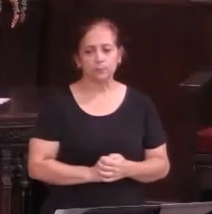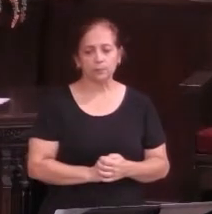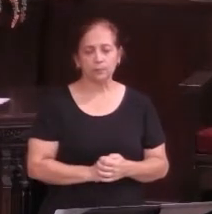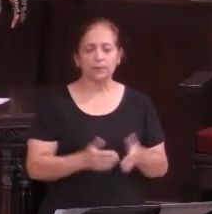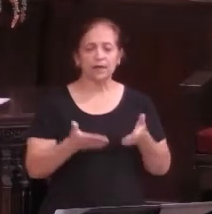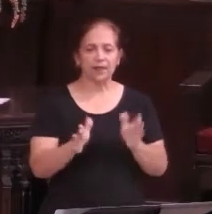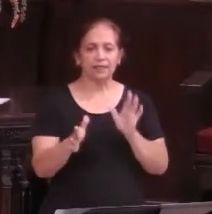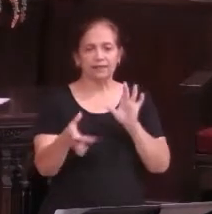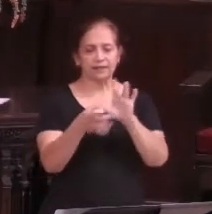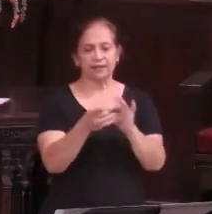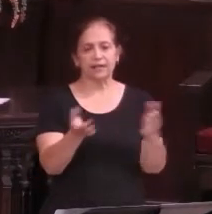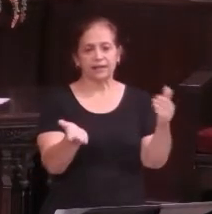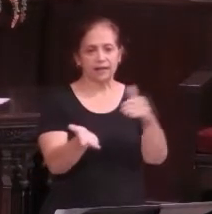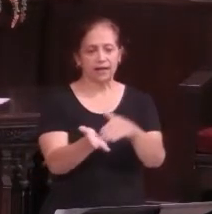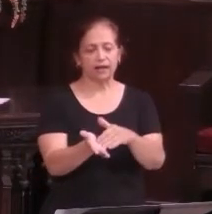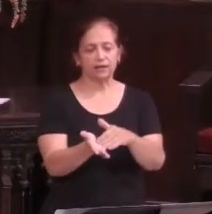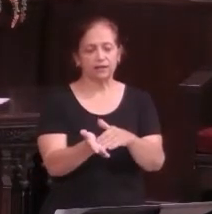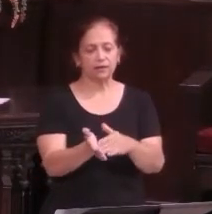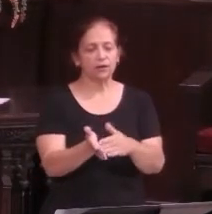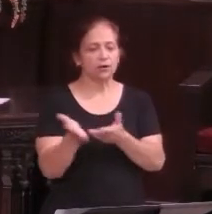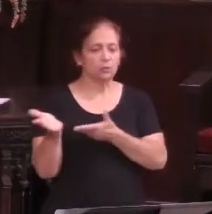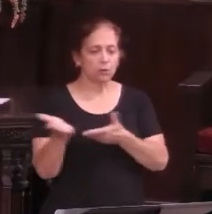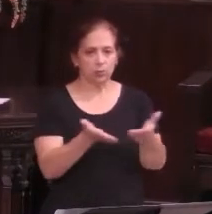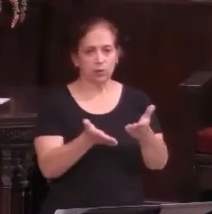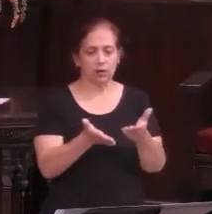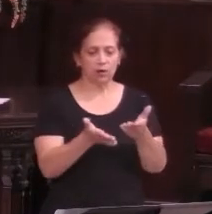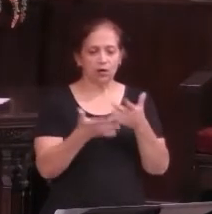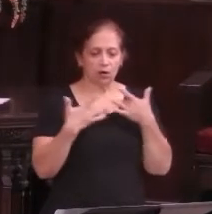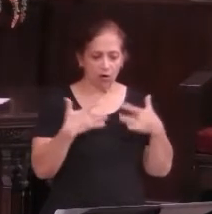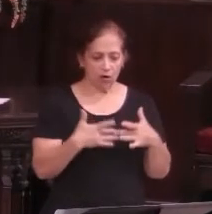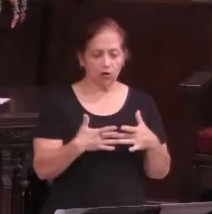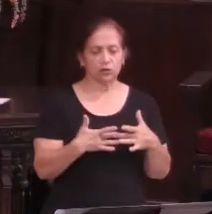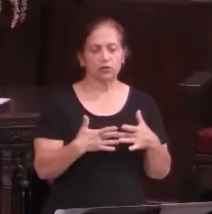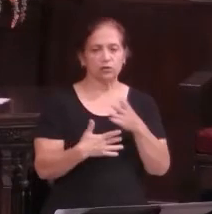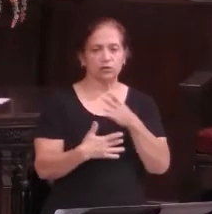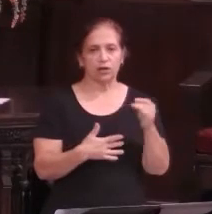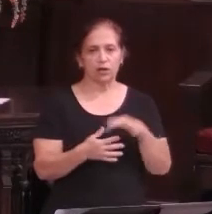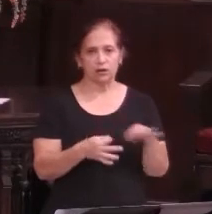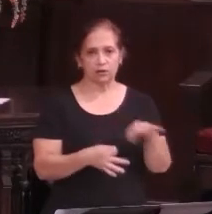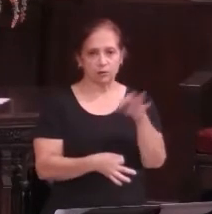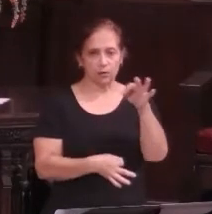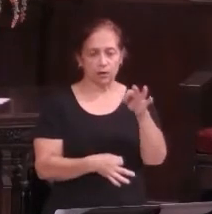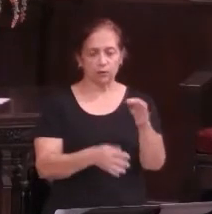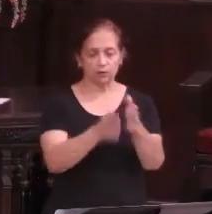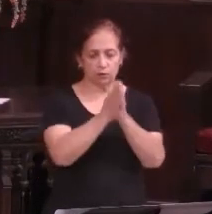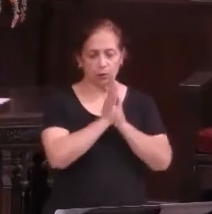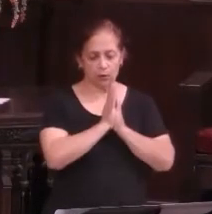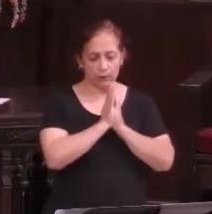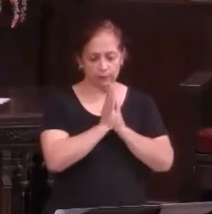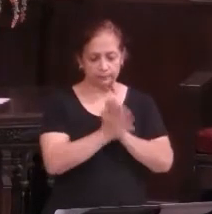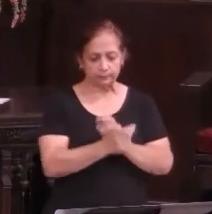Let us connect again by bringing our hearts and our spirits into prayer.